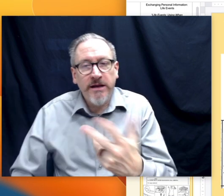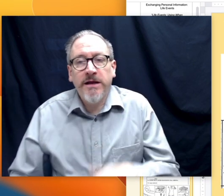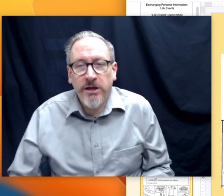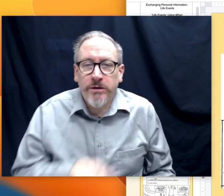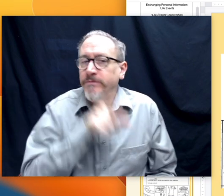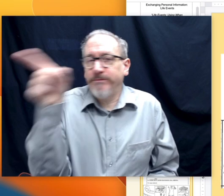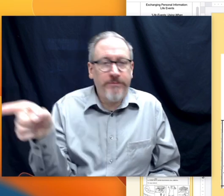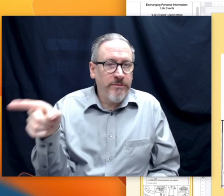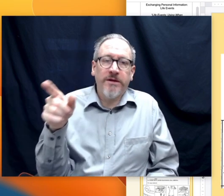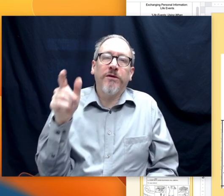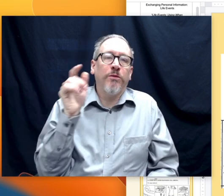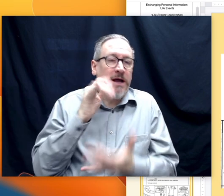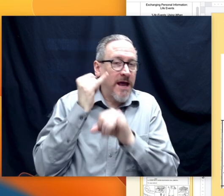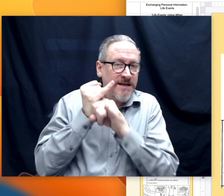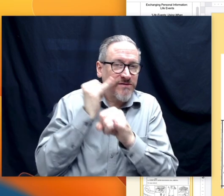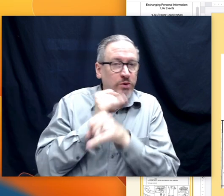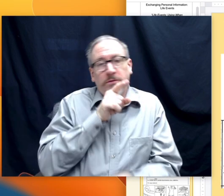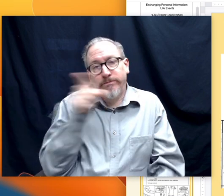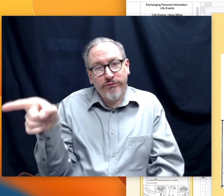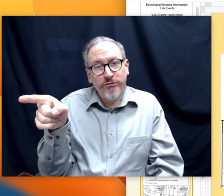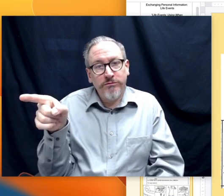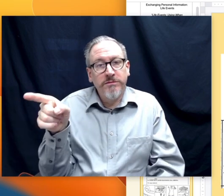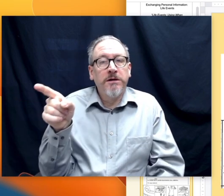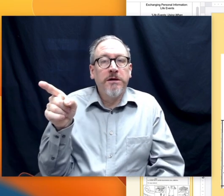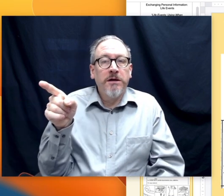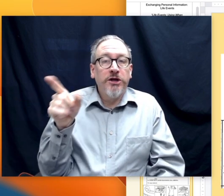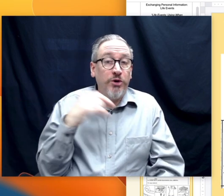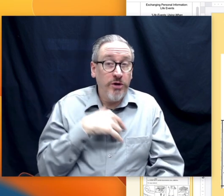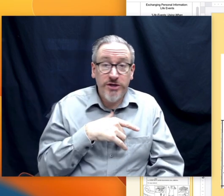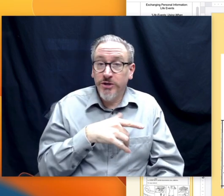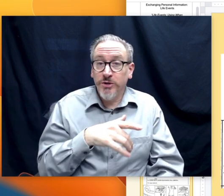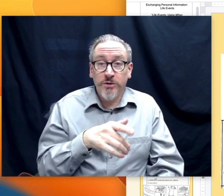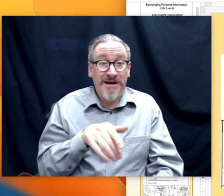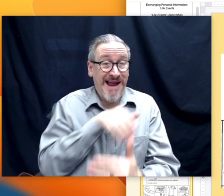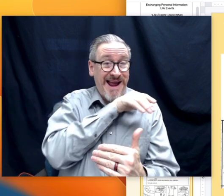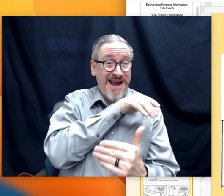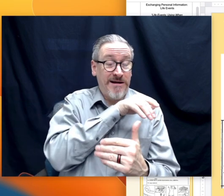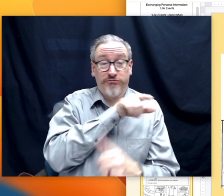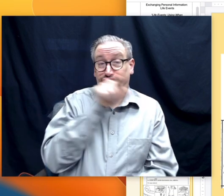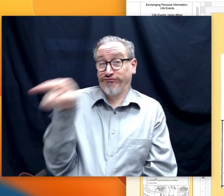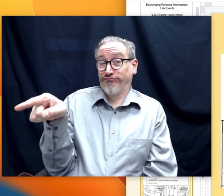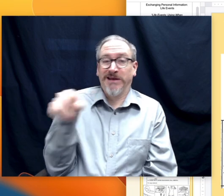and deaf school, boom, you could do.